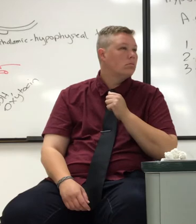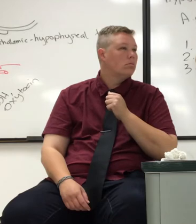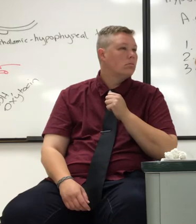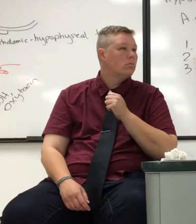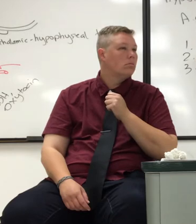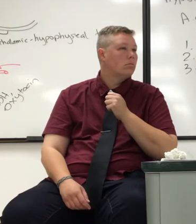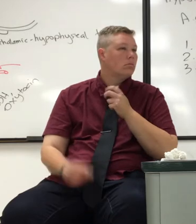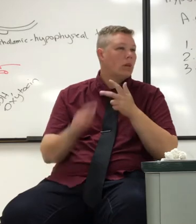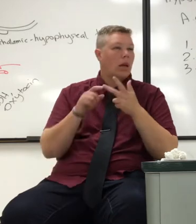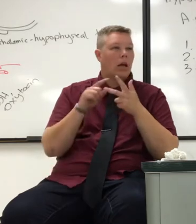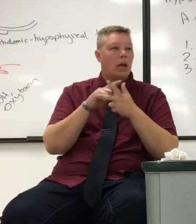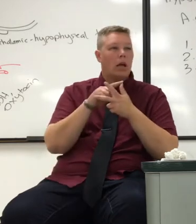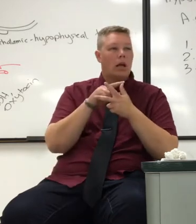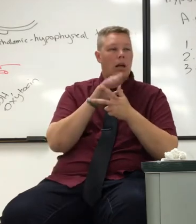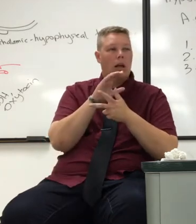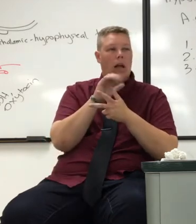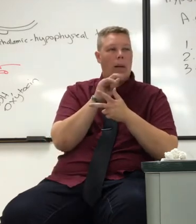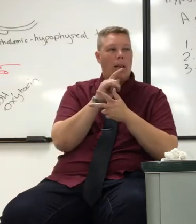Capbed 1, portal vein.